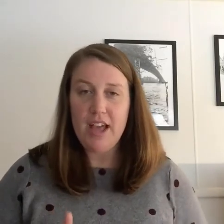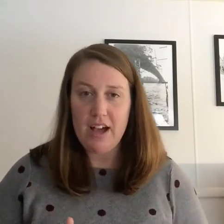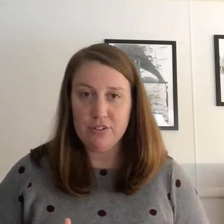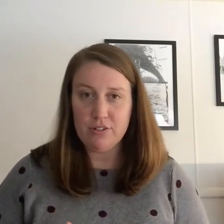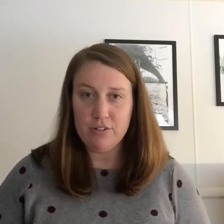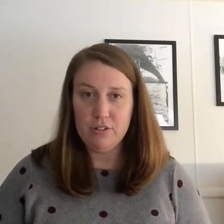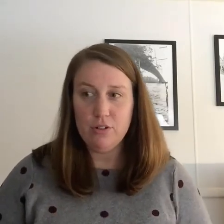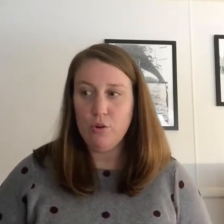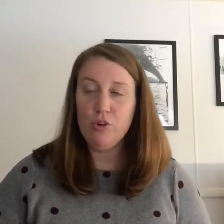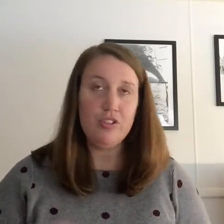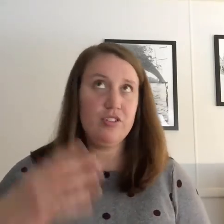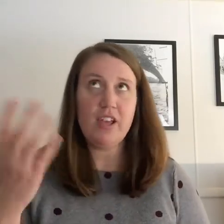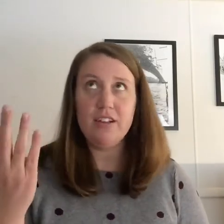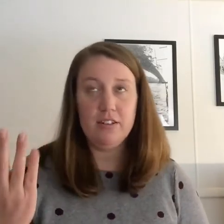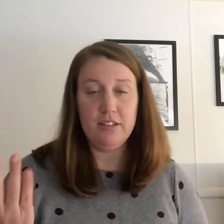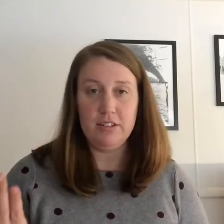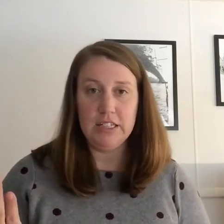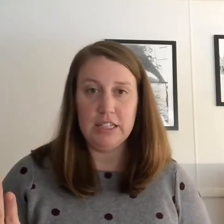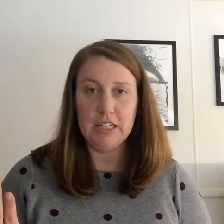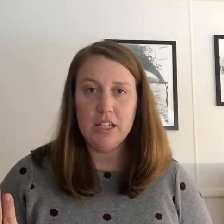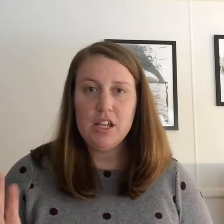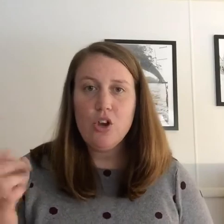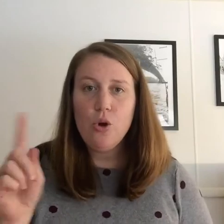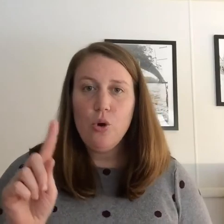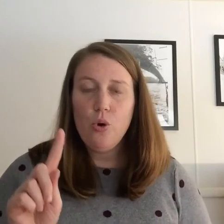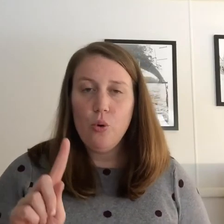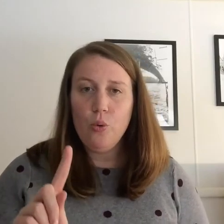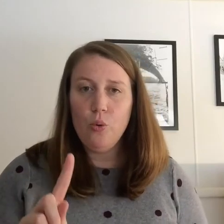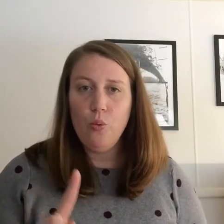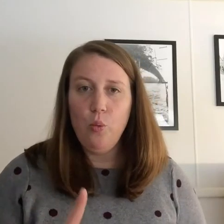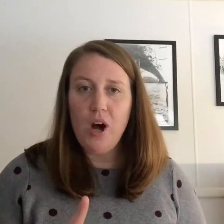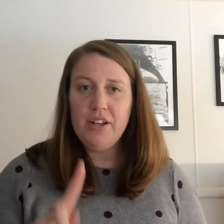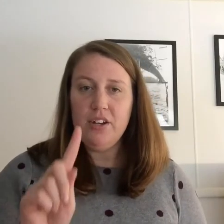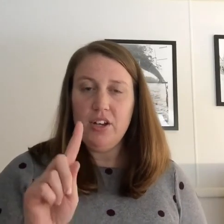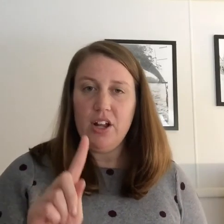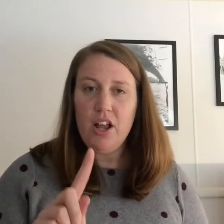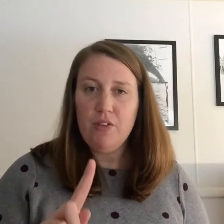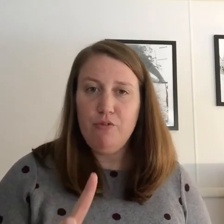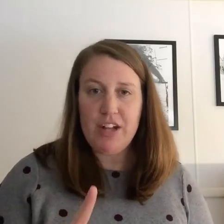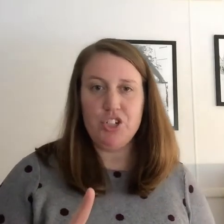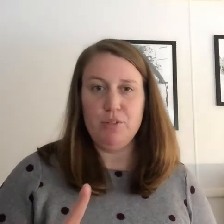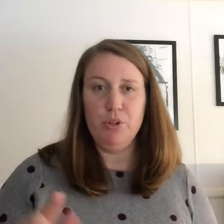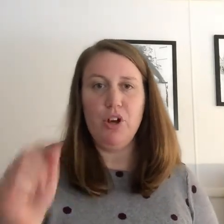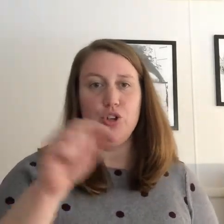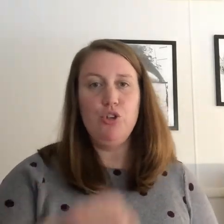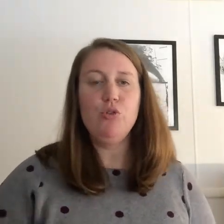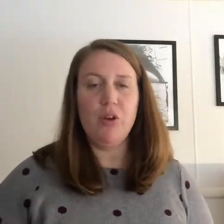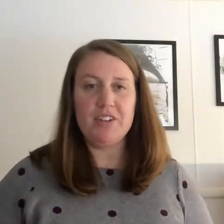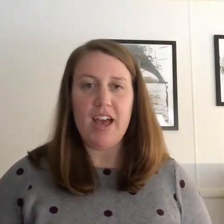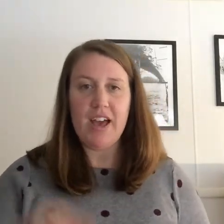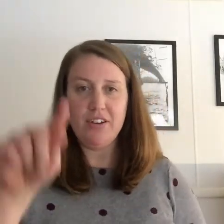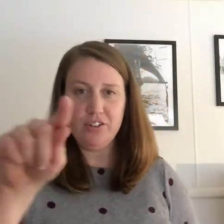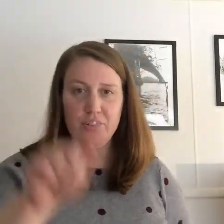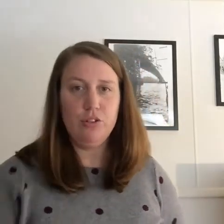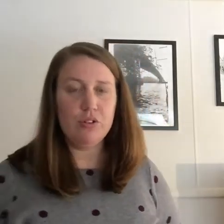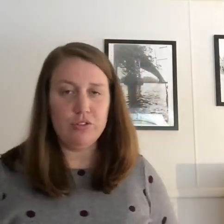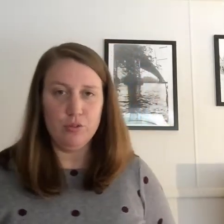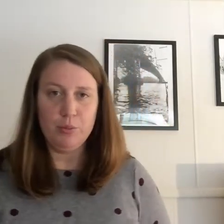house or just say it to the ceiling. What vegetable are you going to add to your soup?